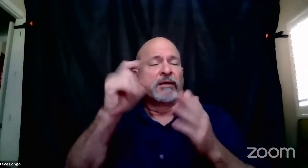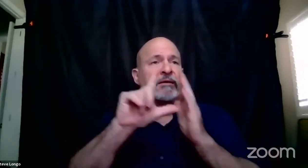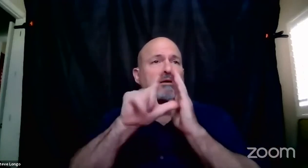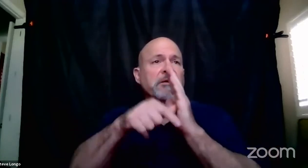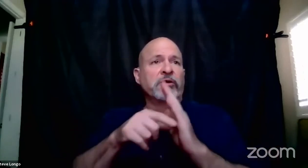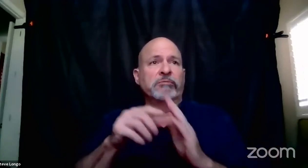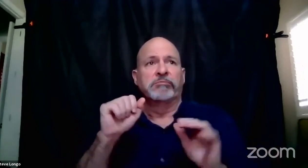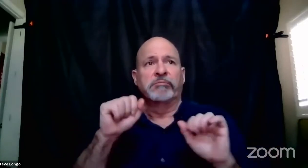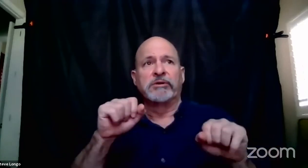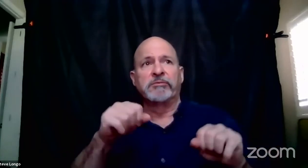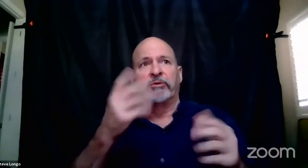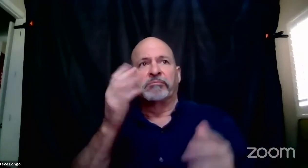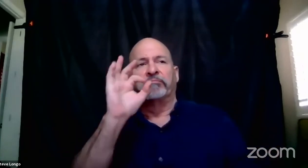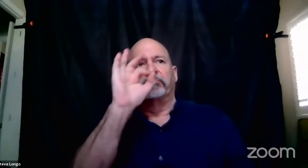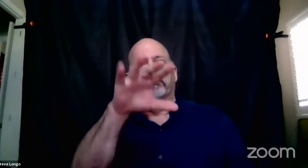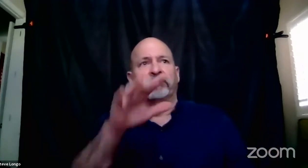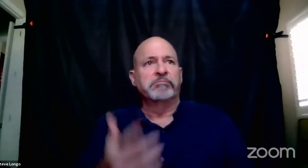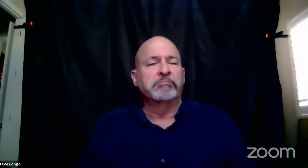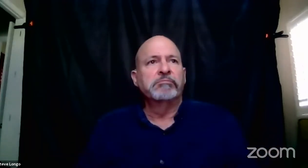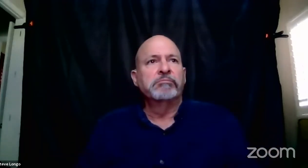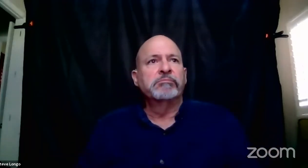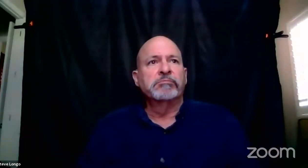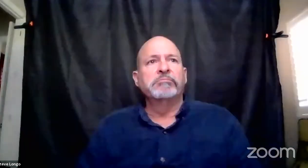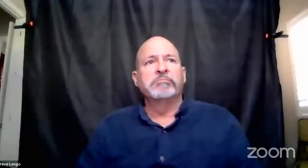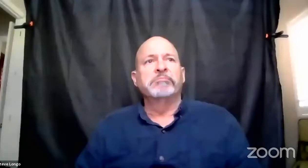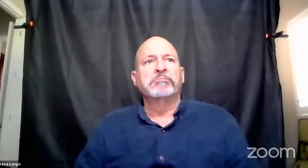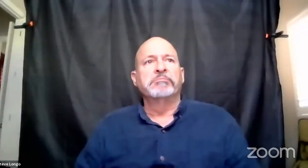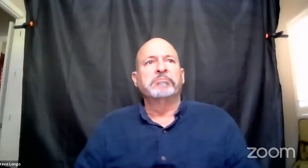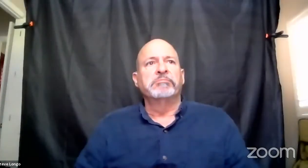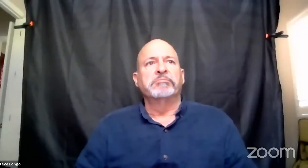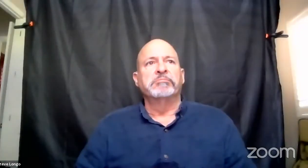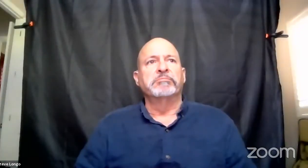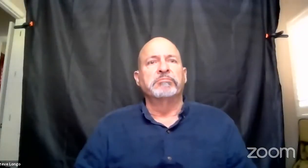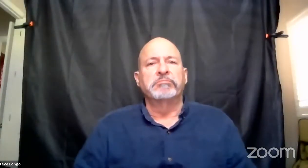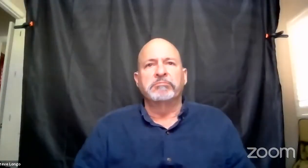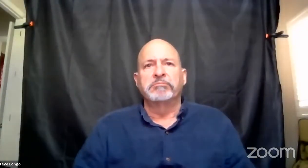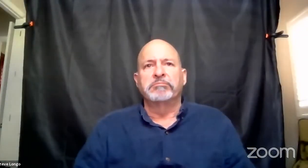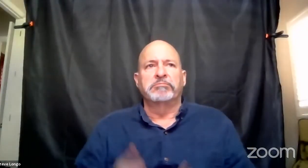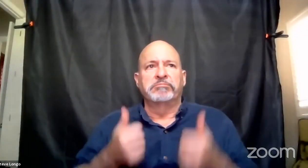we should throw in ideas now or discuss it later, but definitely something to consider.